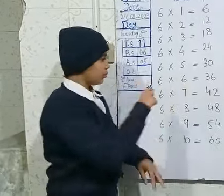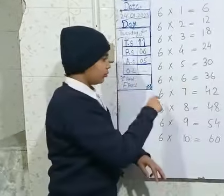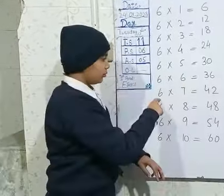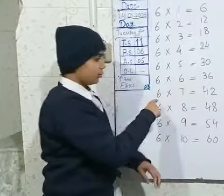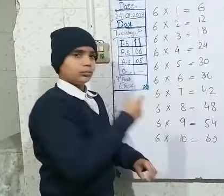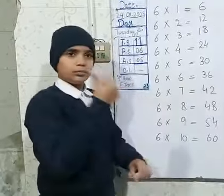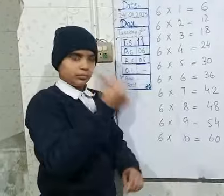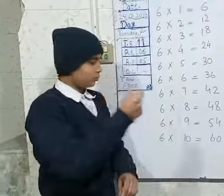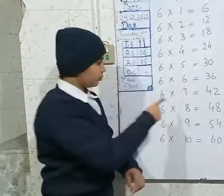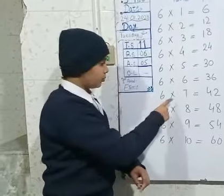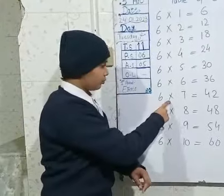36. 6